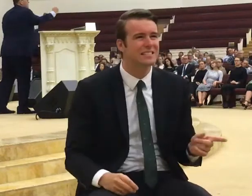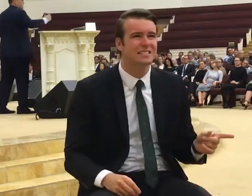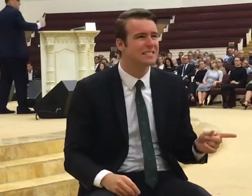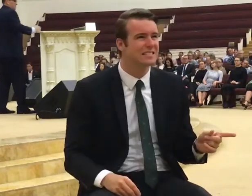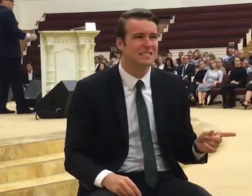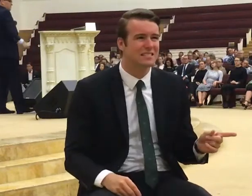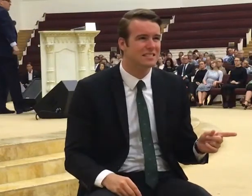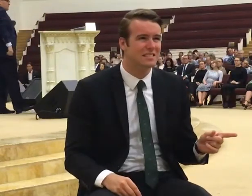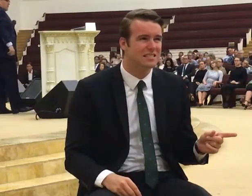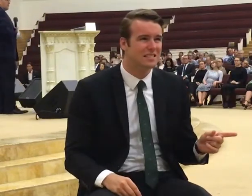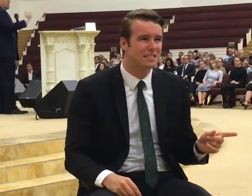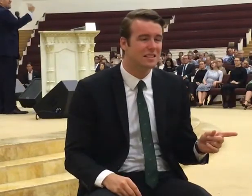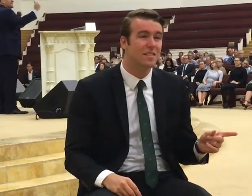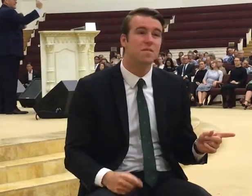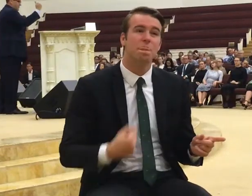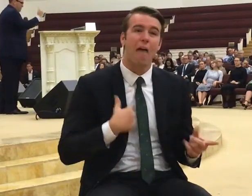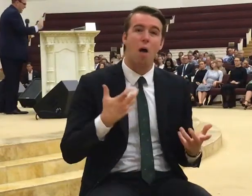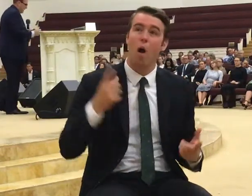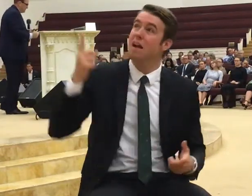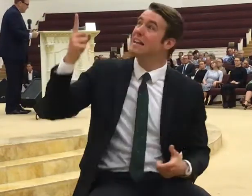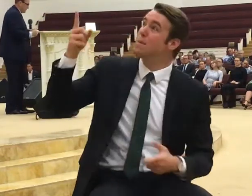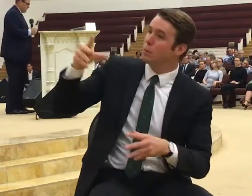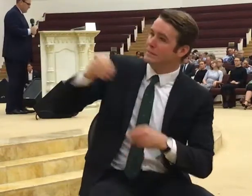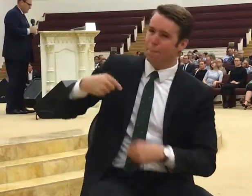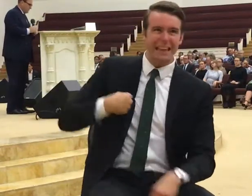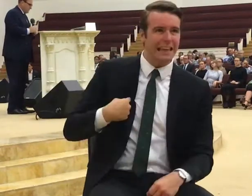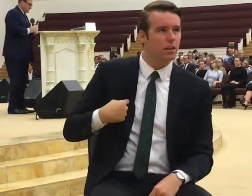Christ. I want to be accepted by Him.